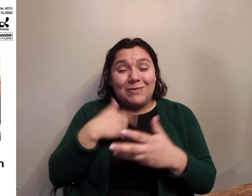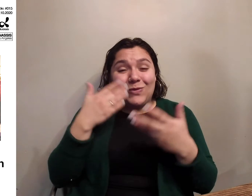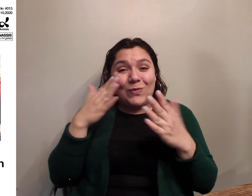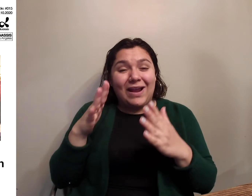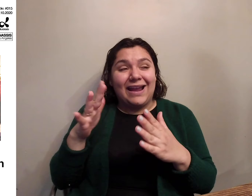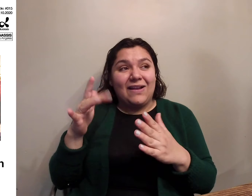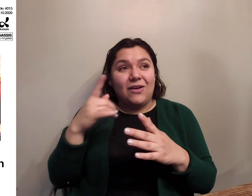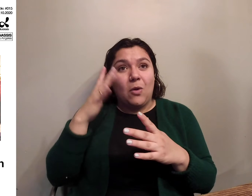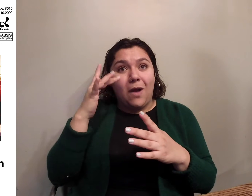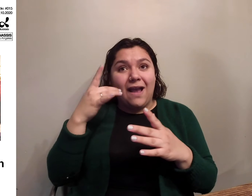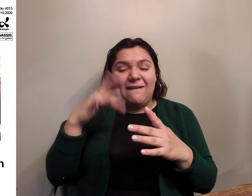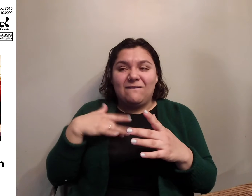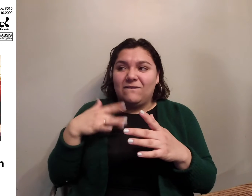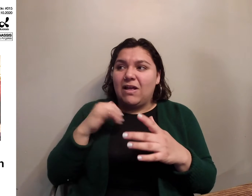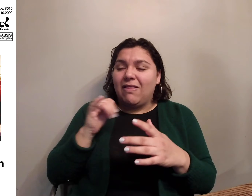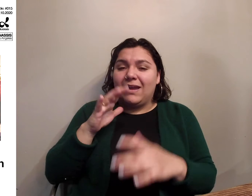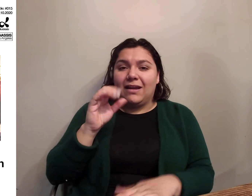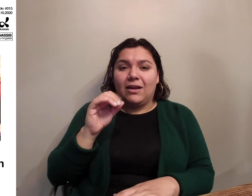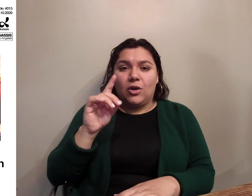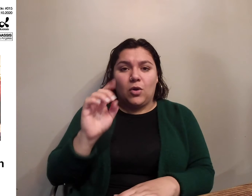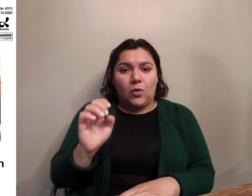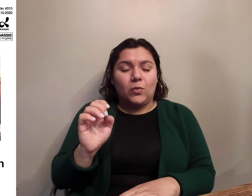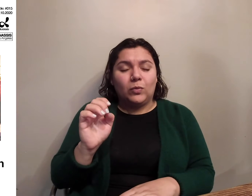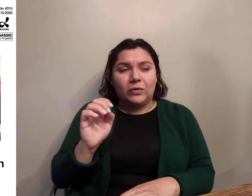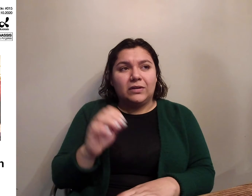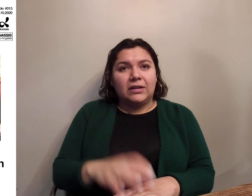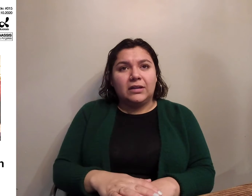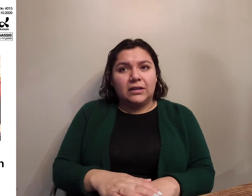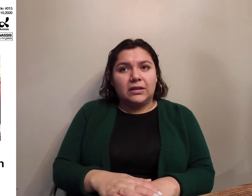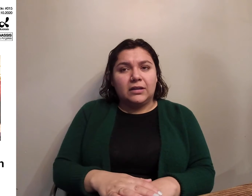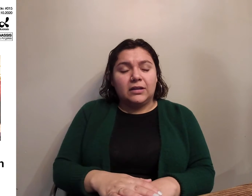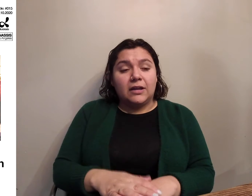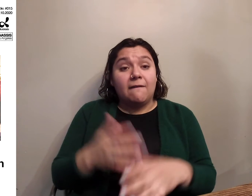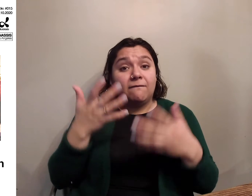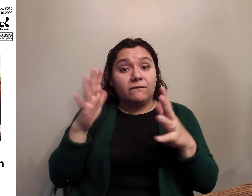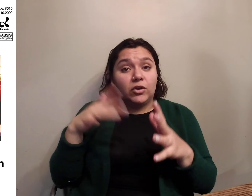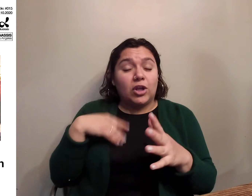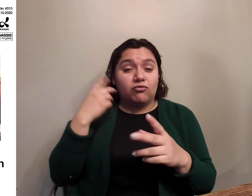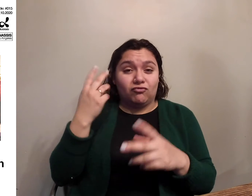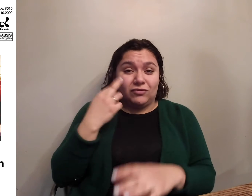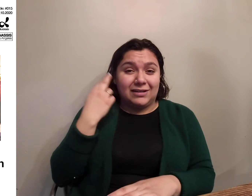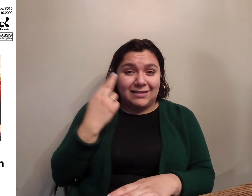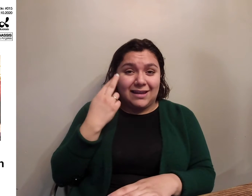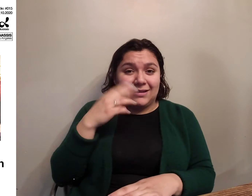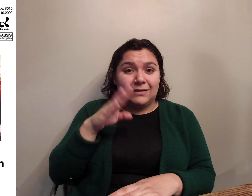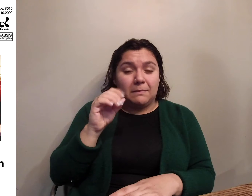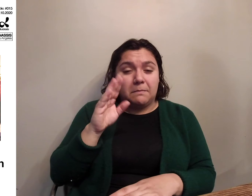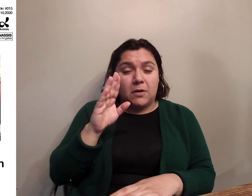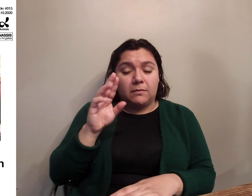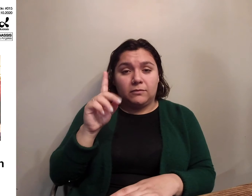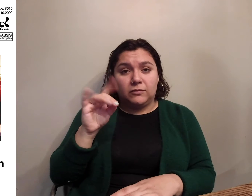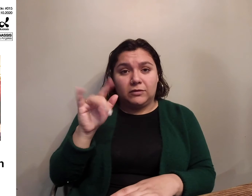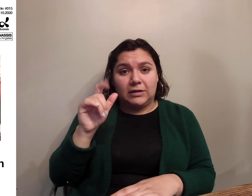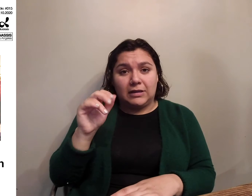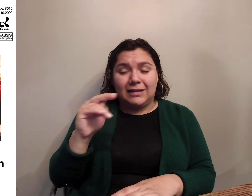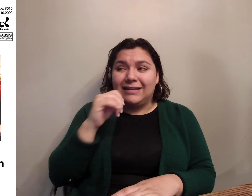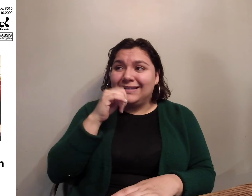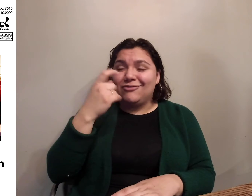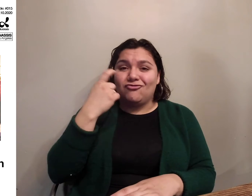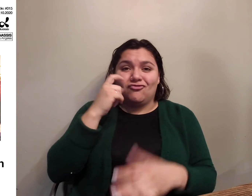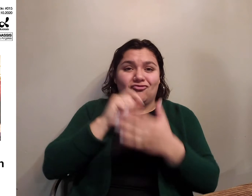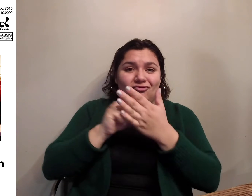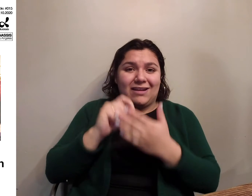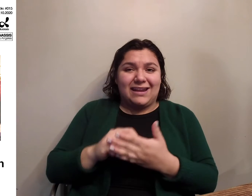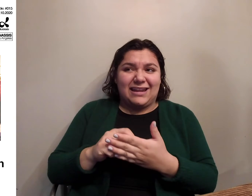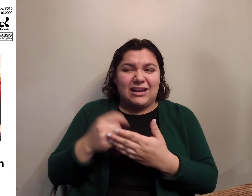because it felt like a coda. And then I found out that he didn't write it, in the last year, but he had written